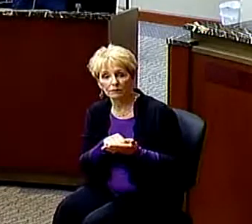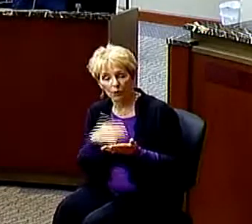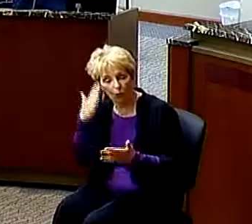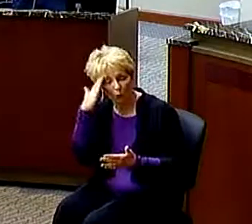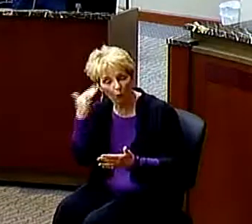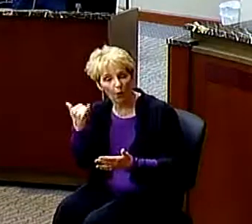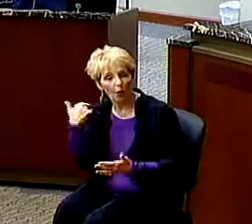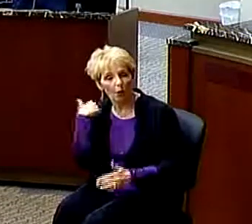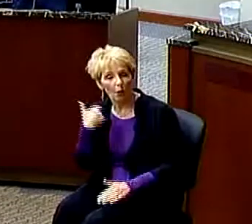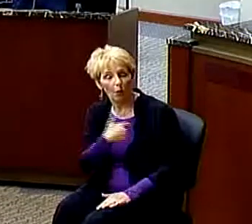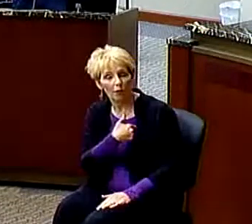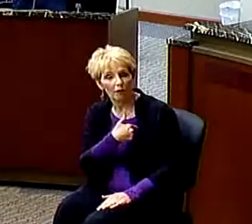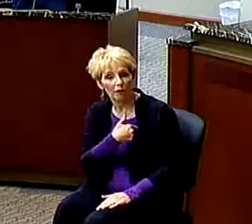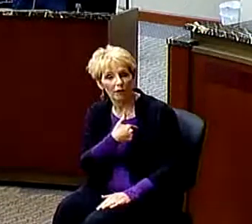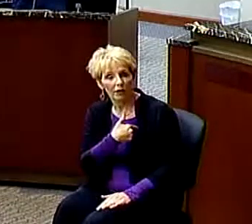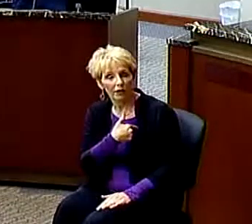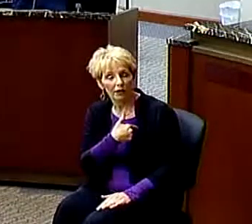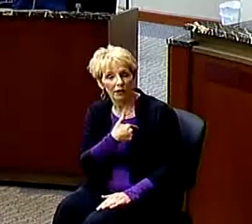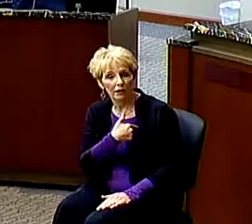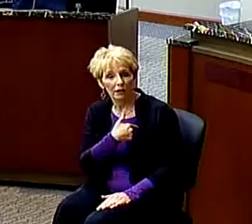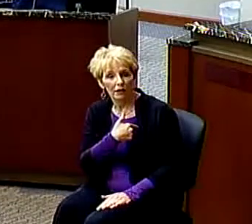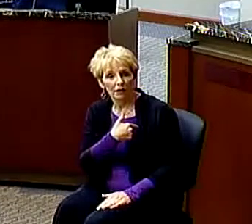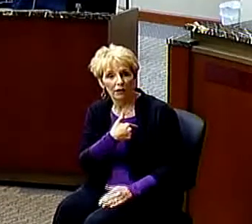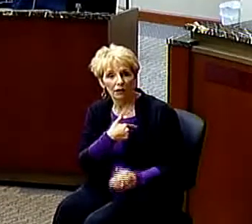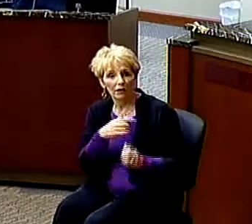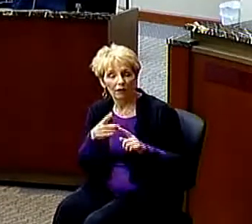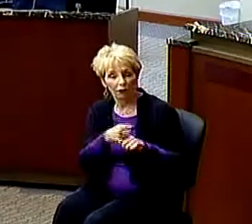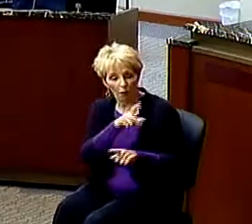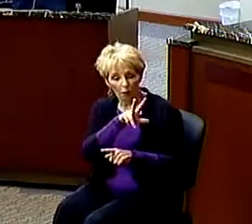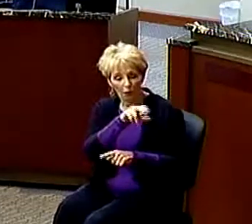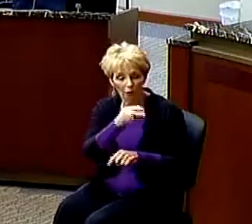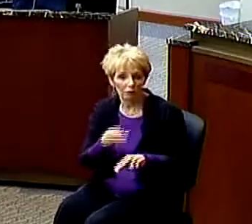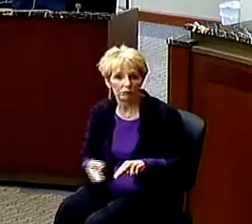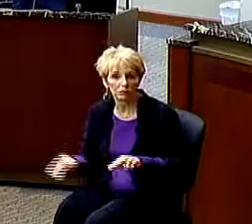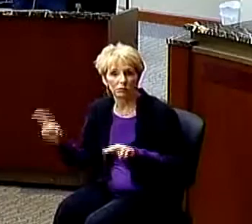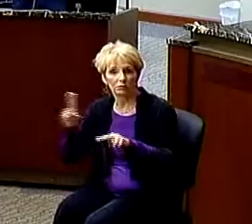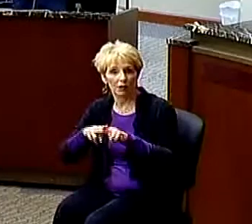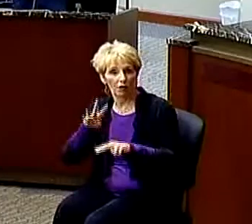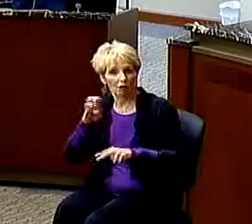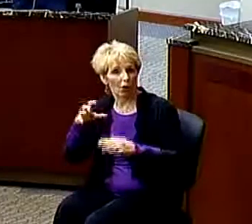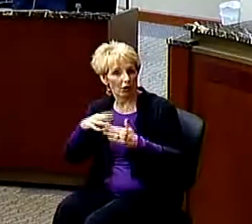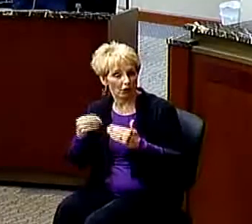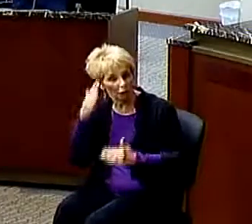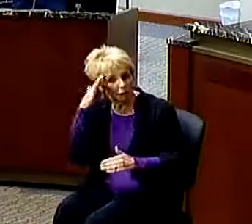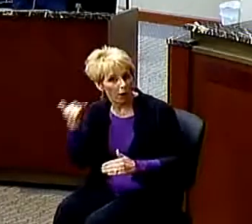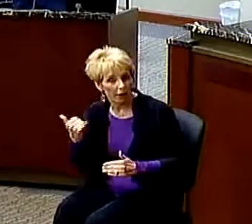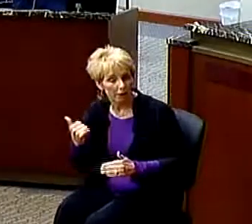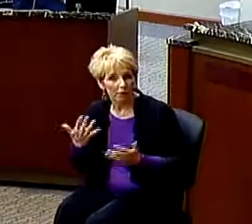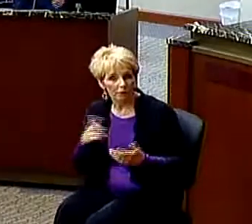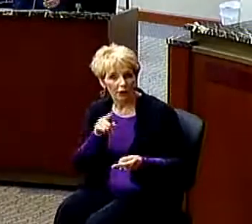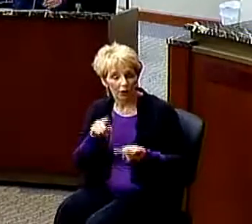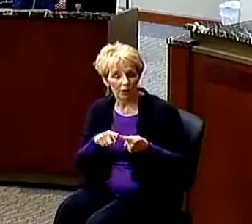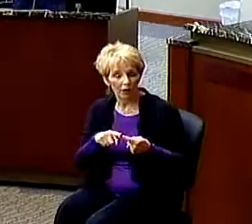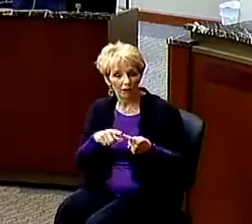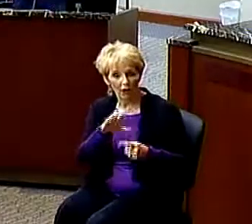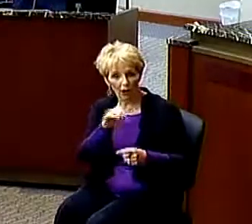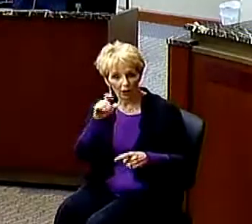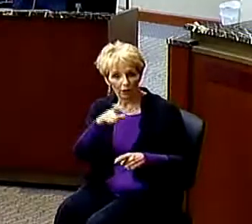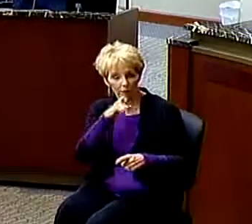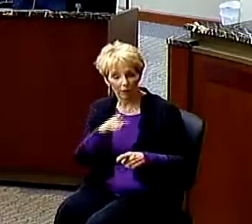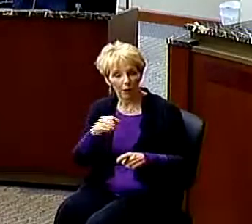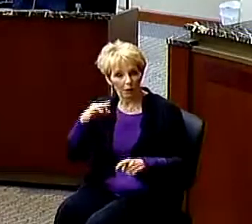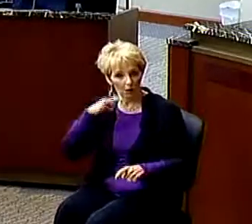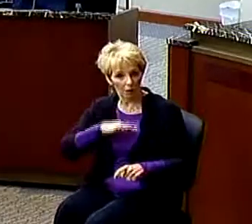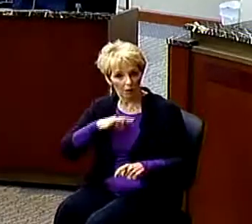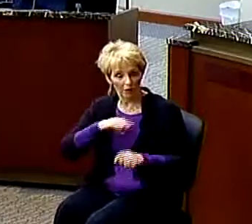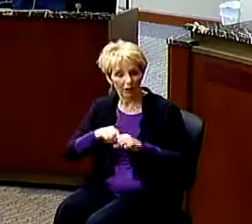why we have gone to such an extreme from $130 to $400 when if the company has to be profitable